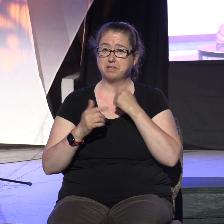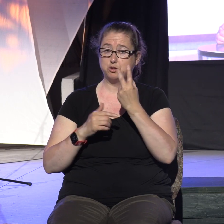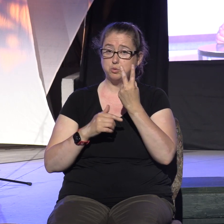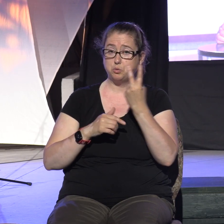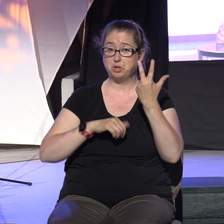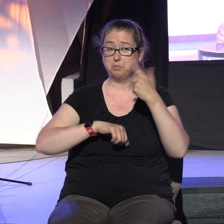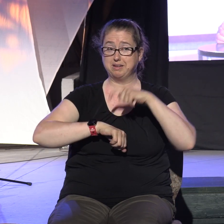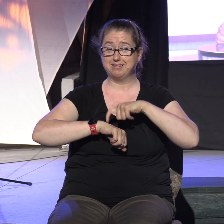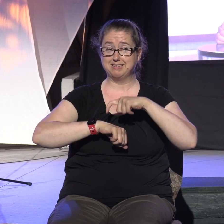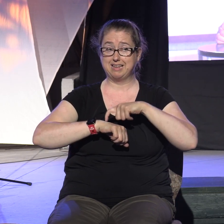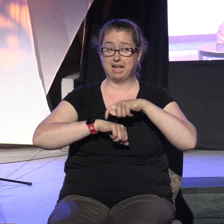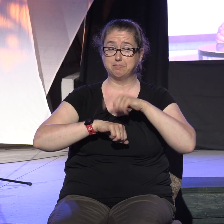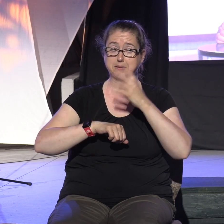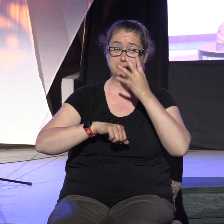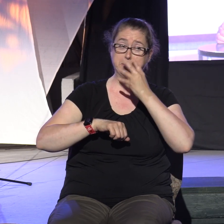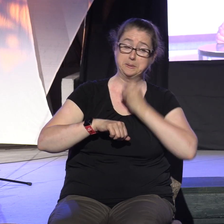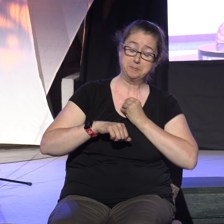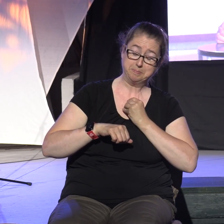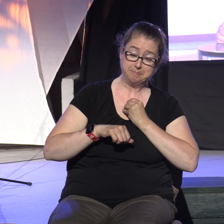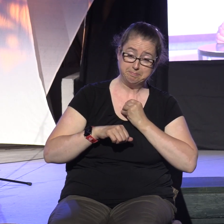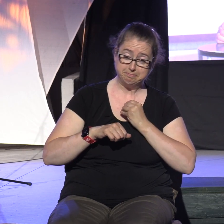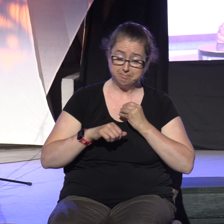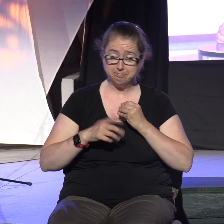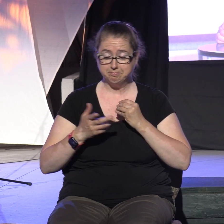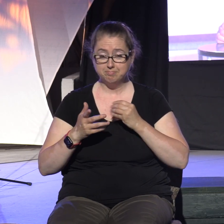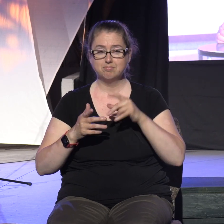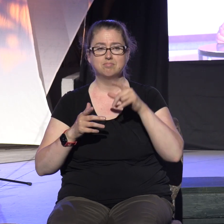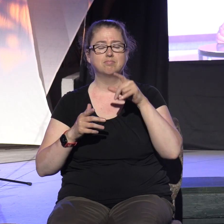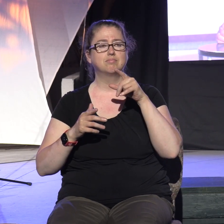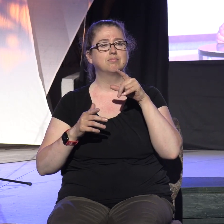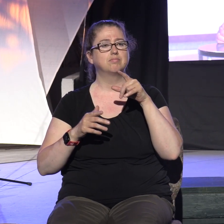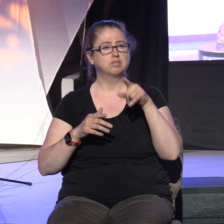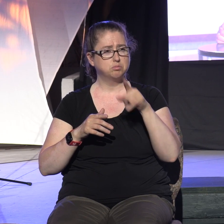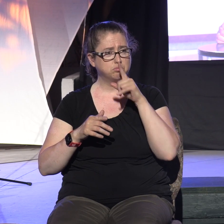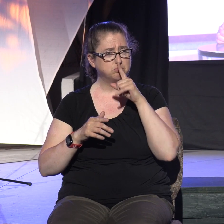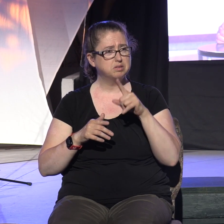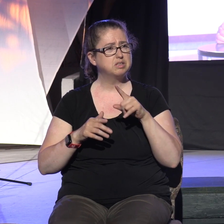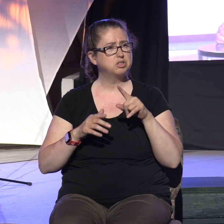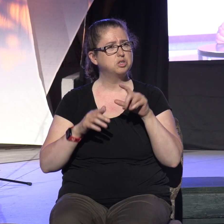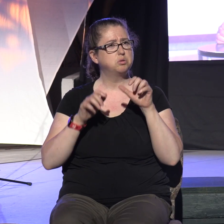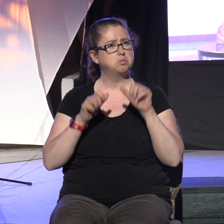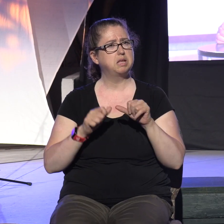food, in abandoning the pursuit of novel flavors,